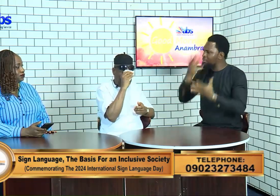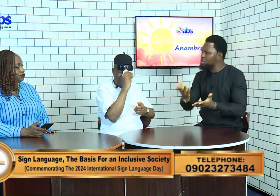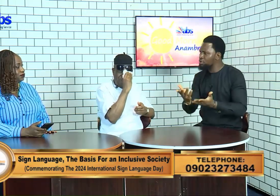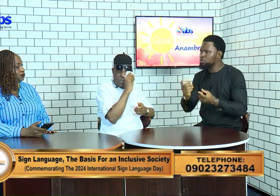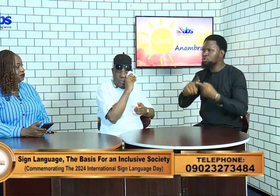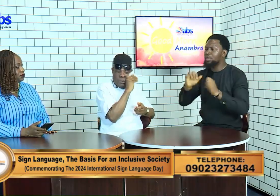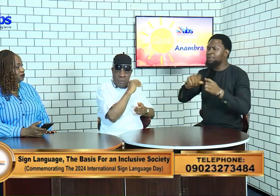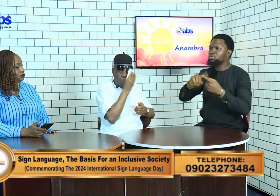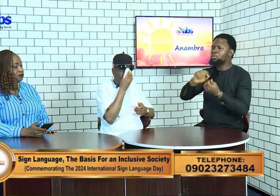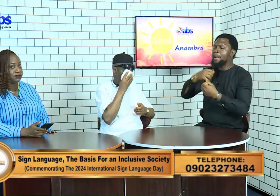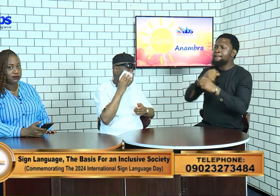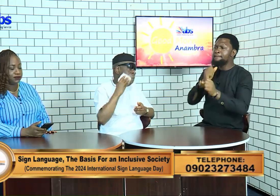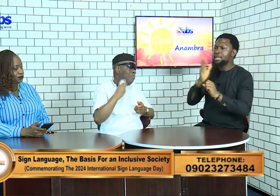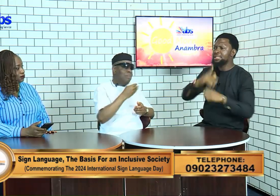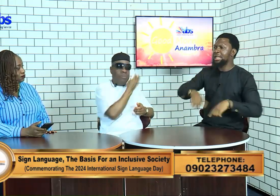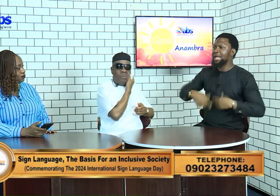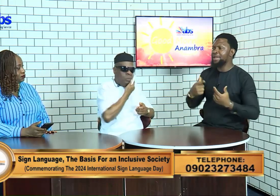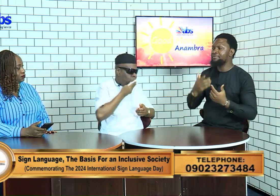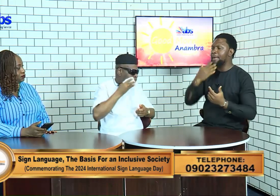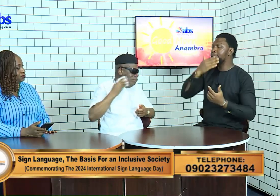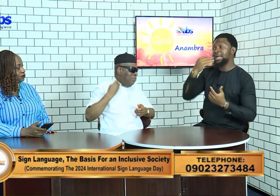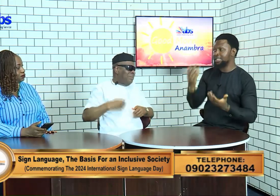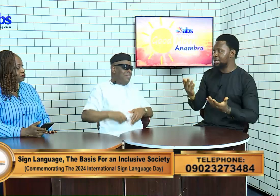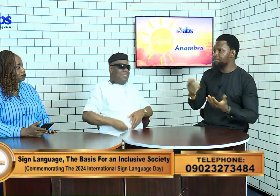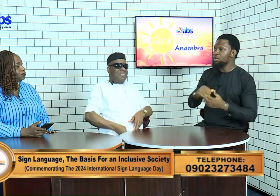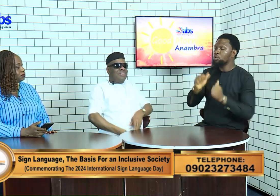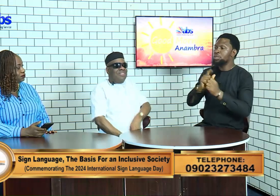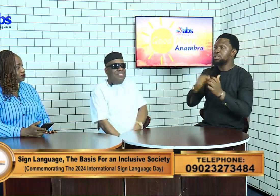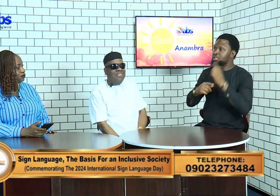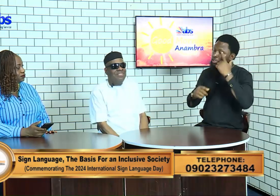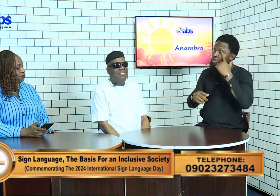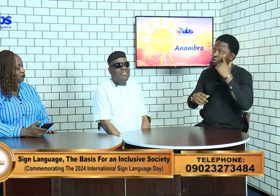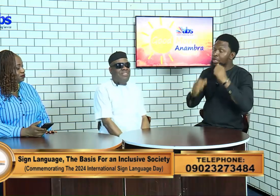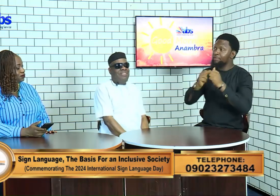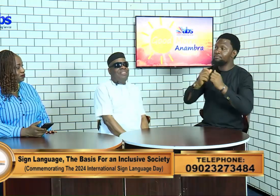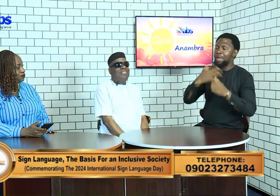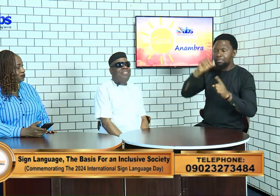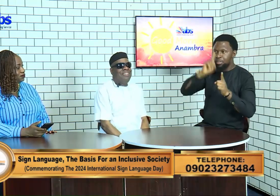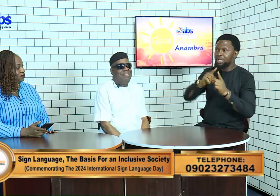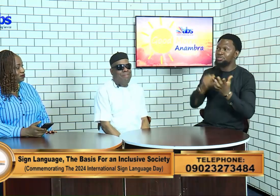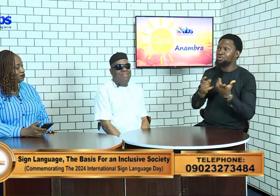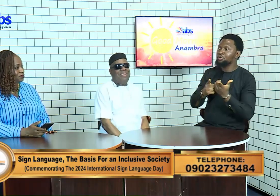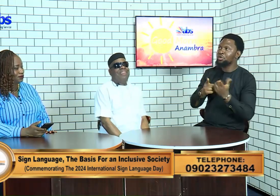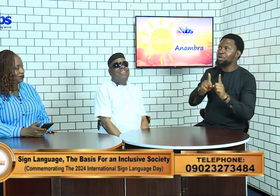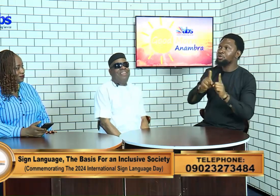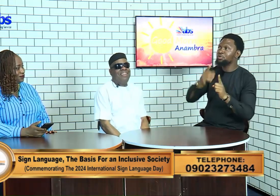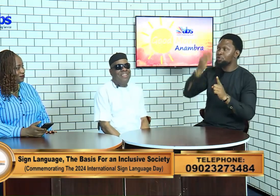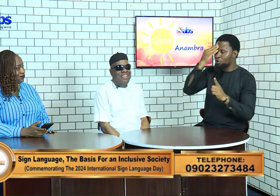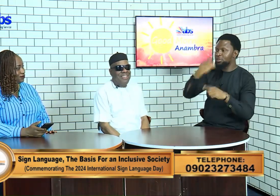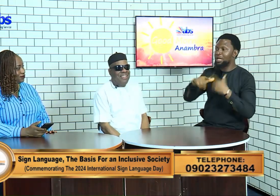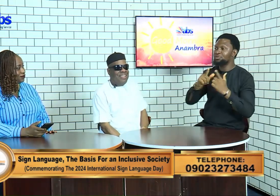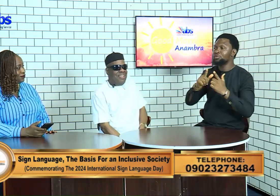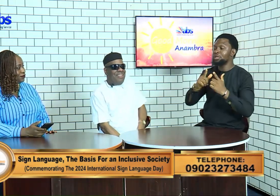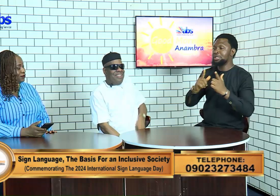them information, to able to make their life better. With this, my brother too, he also